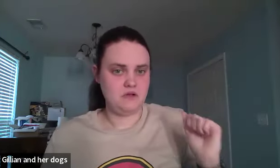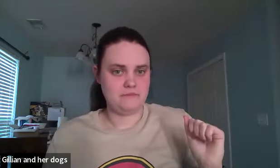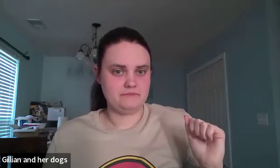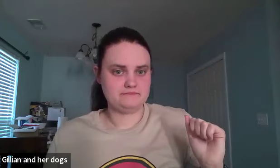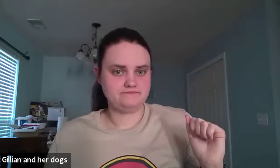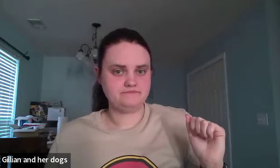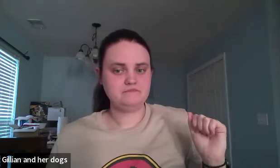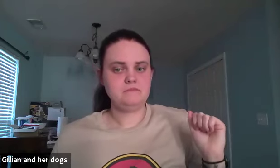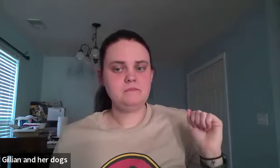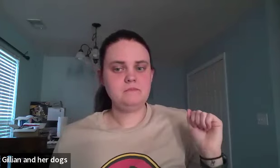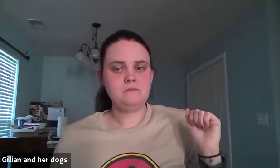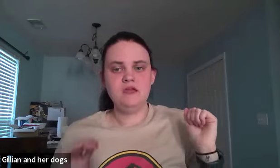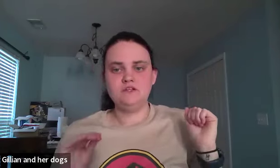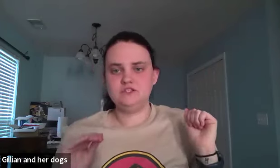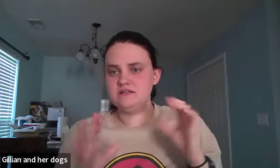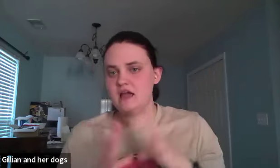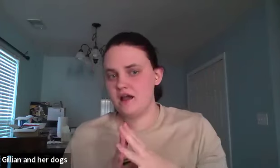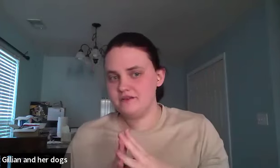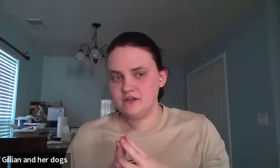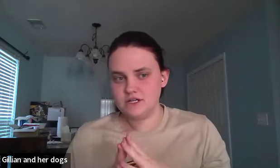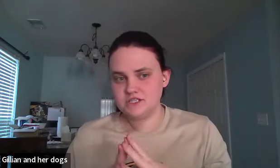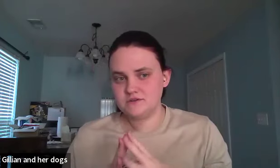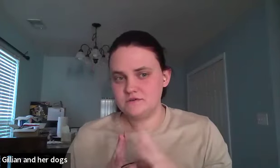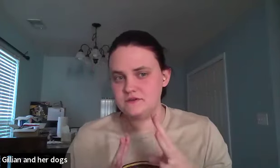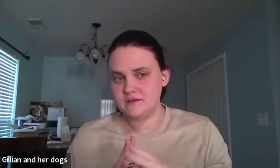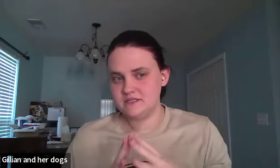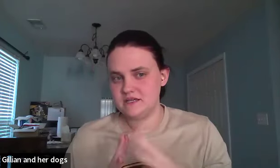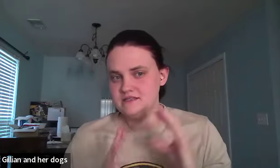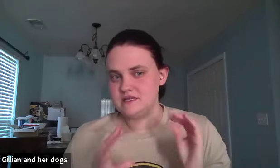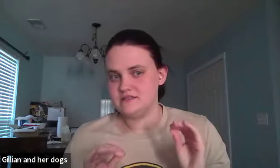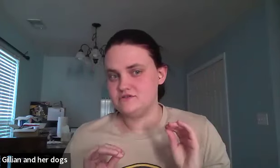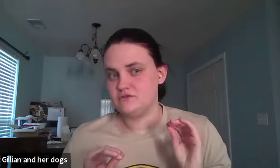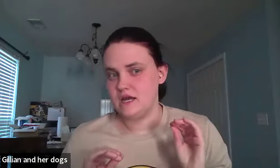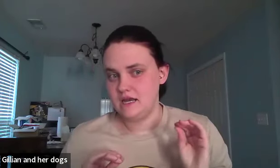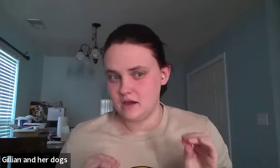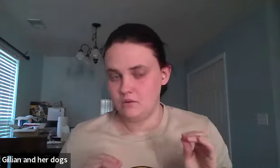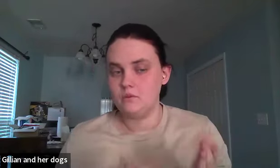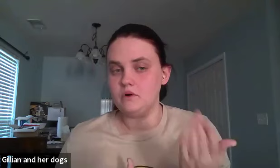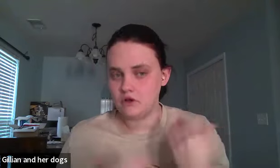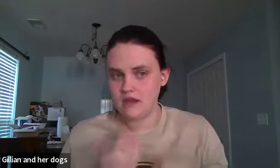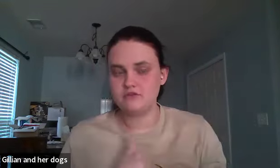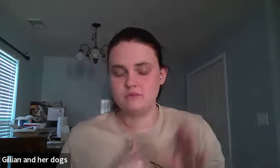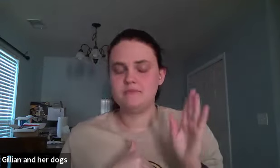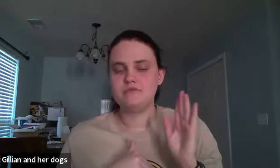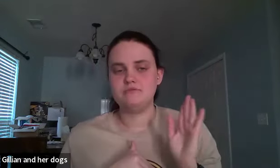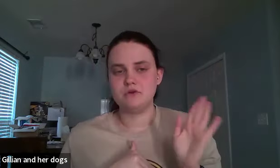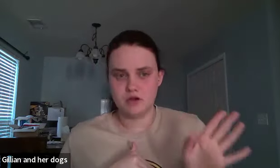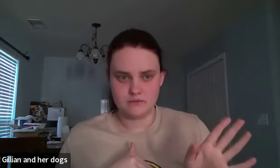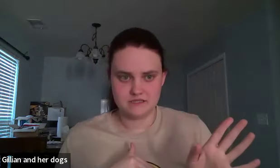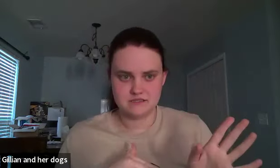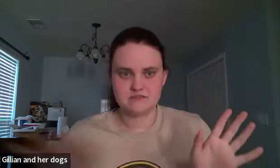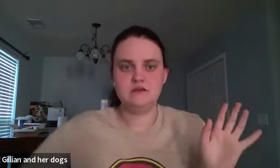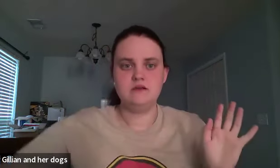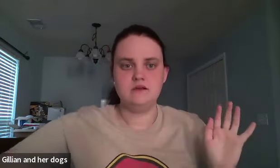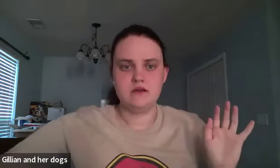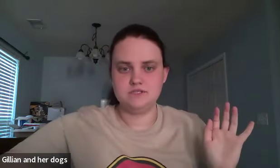Okay. Do you guys have any questions for family signs as of right now? We will go back through them, I promise. I'm